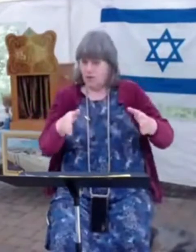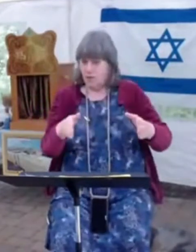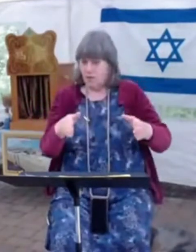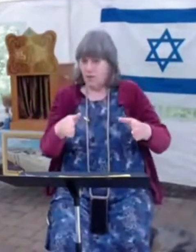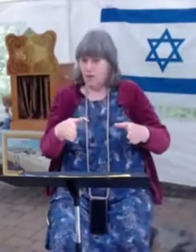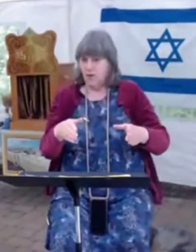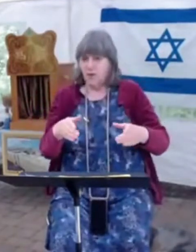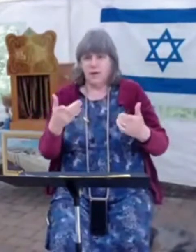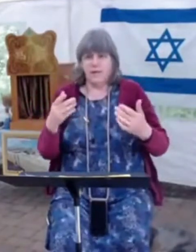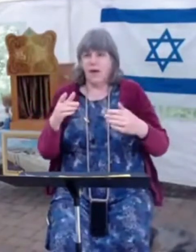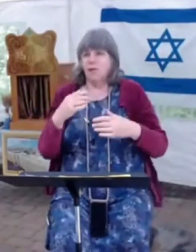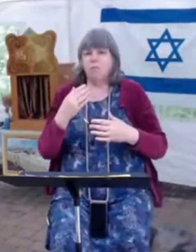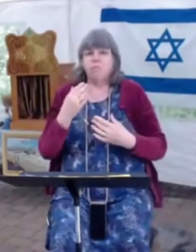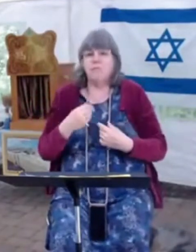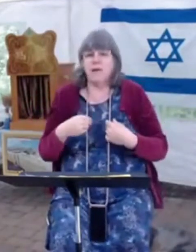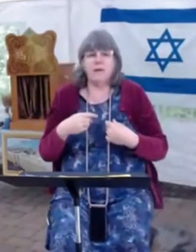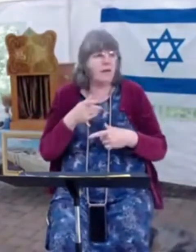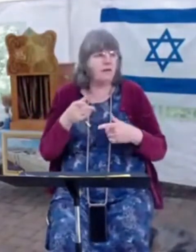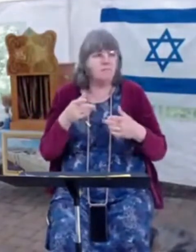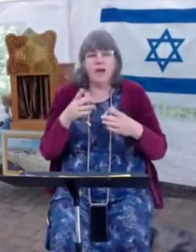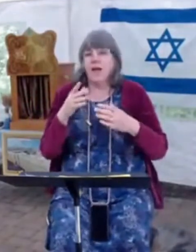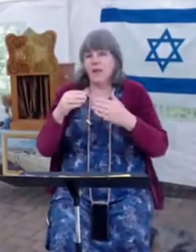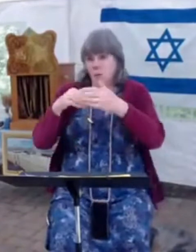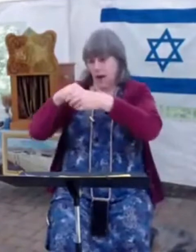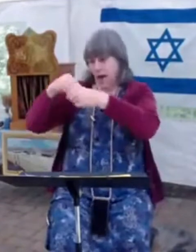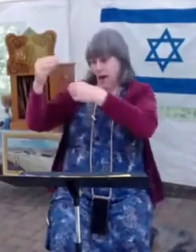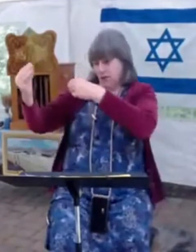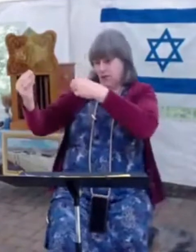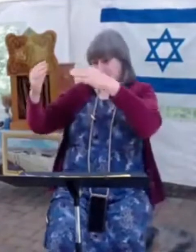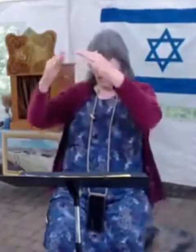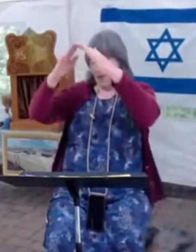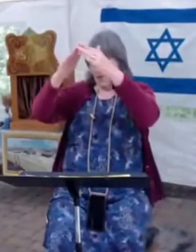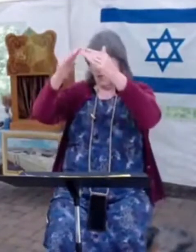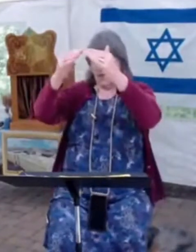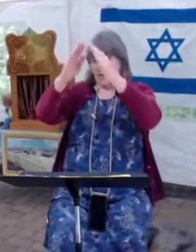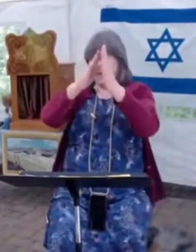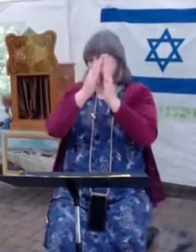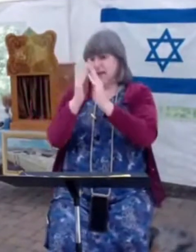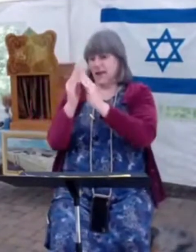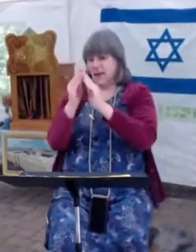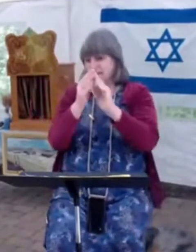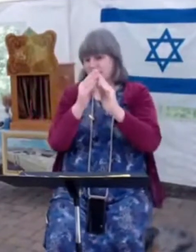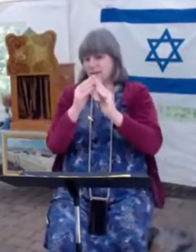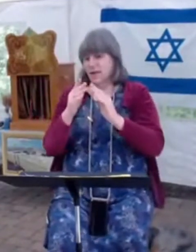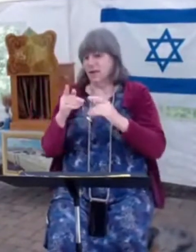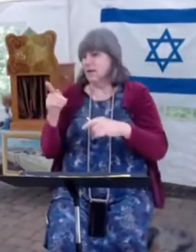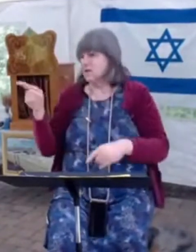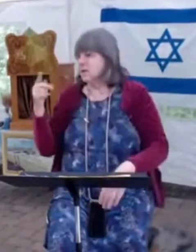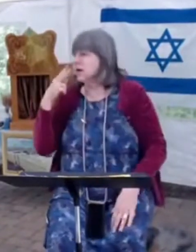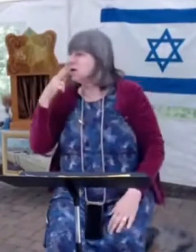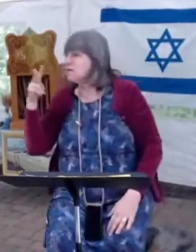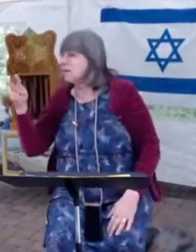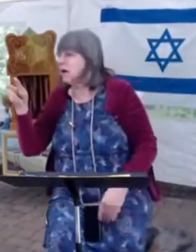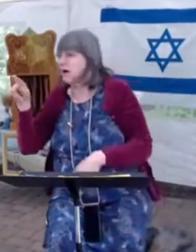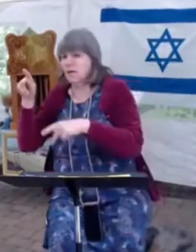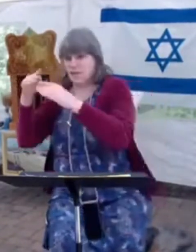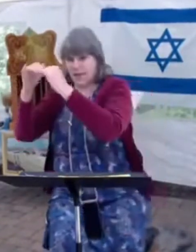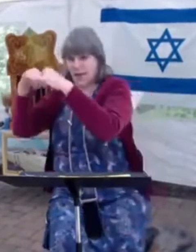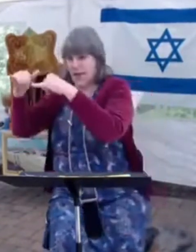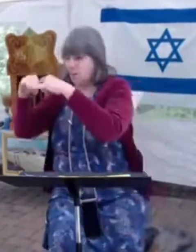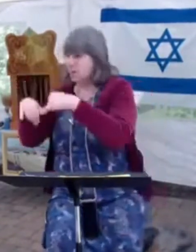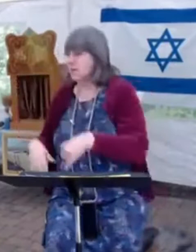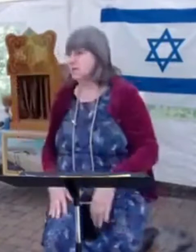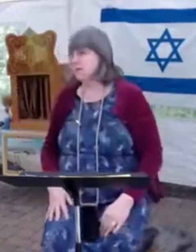the Arameans. Maybe they'll take pity on us. At the worst, they'll make us slaves. Or they'll kill us. But hey, dead for dead. Might as well